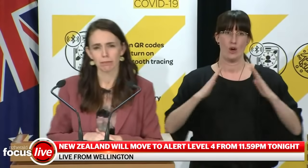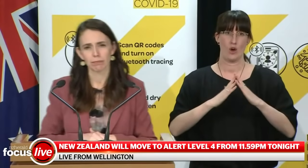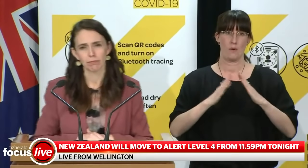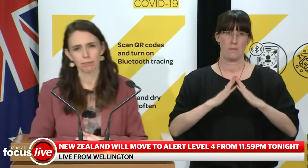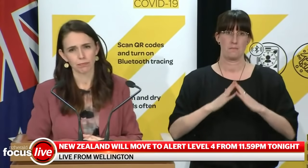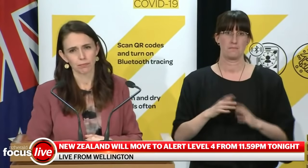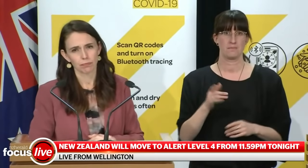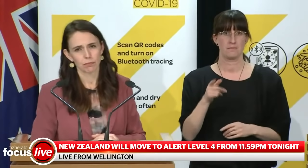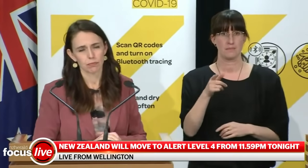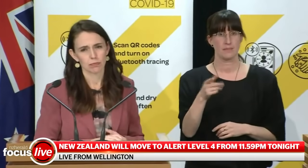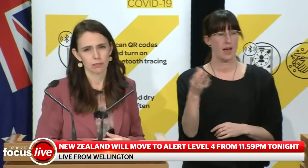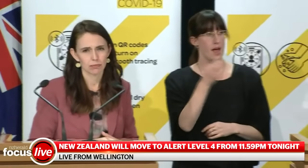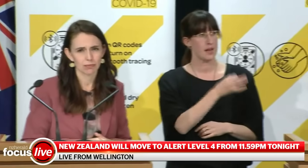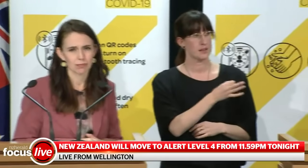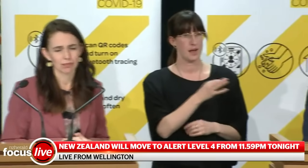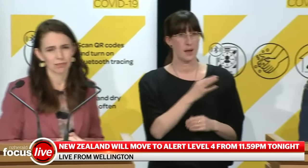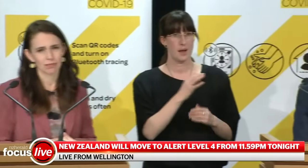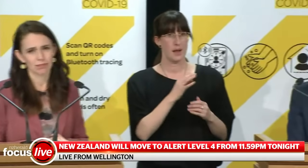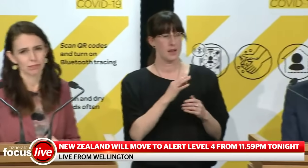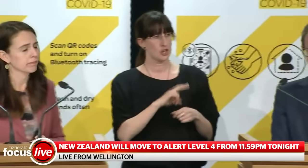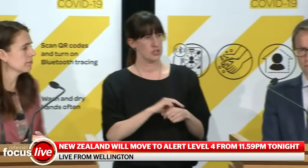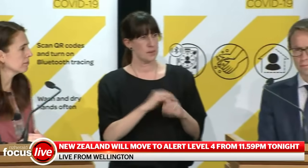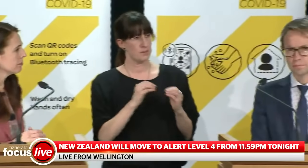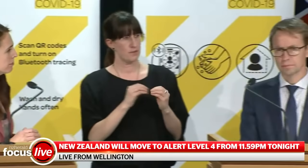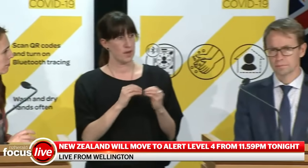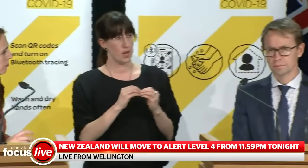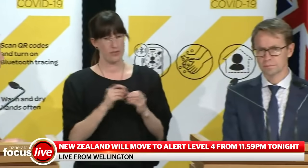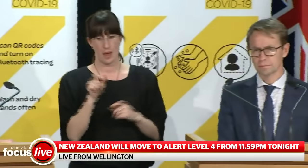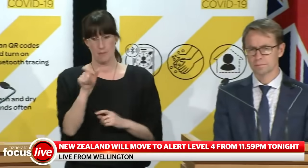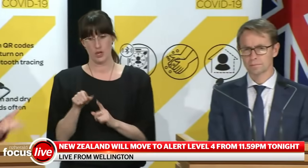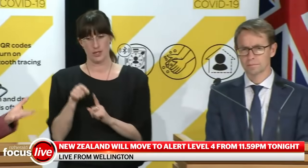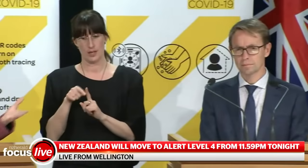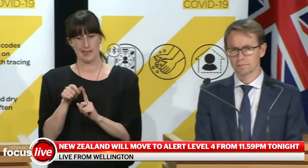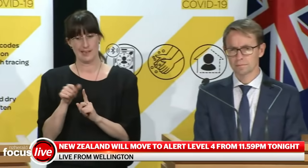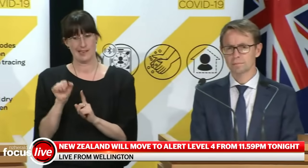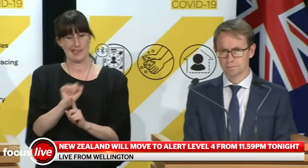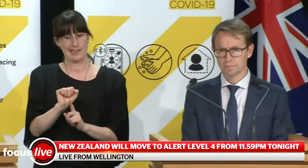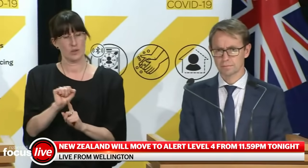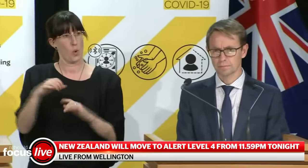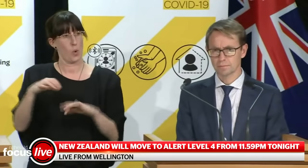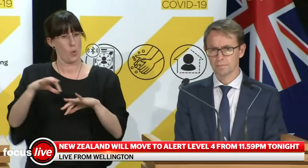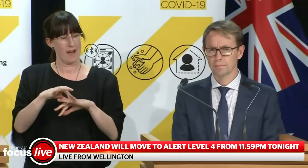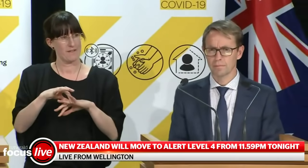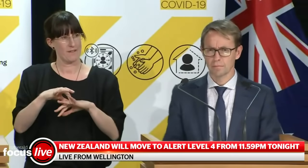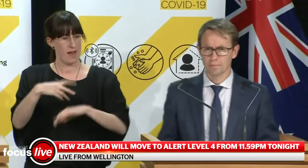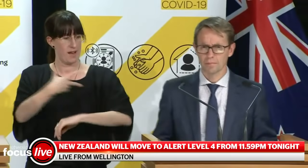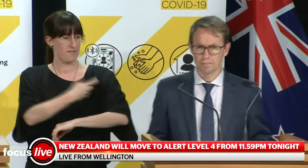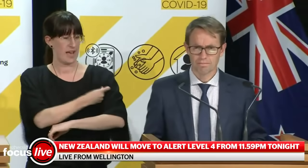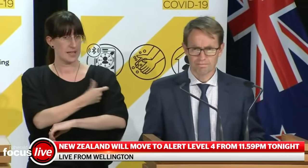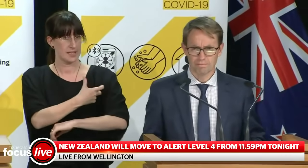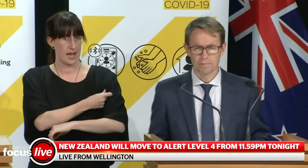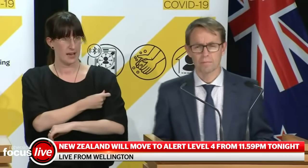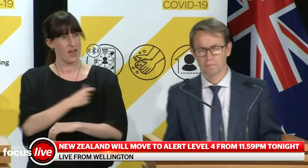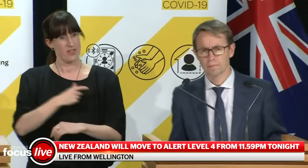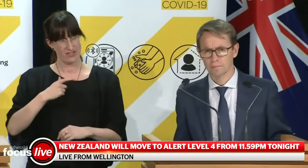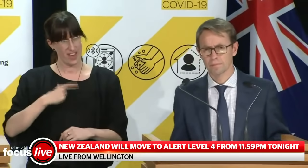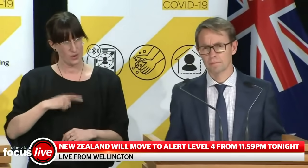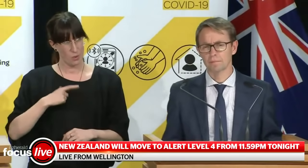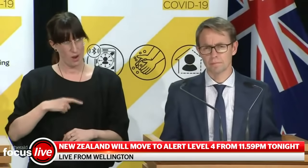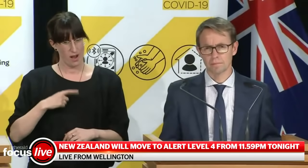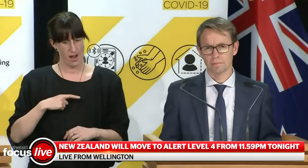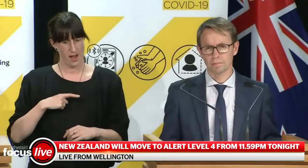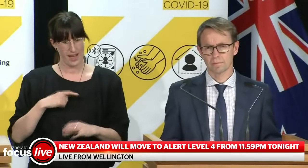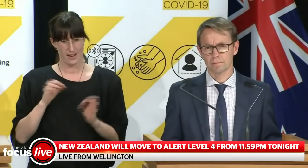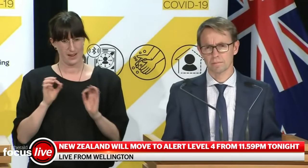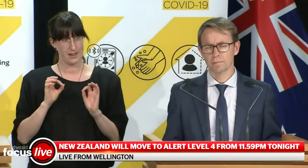Dr. Bloomfield, that the wife has tested negative because she has been vaccinated? Has she received 1 or 2 jabs? And they are isolating, but are